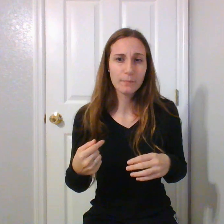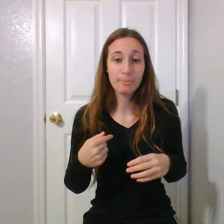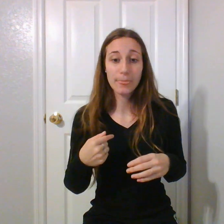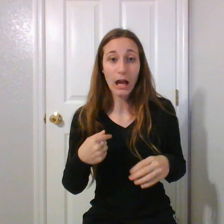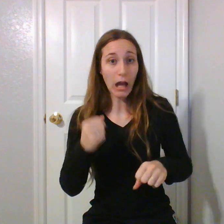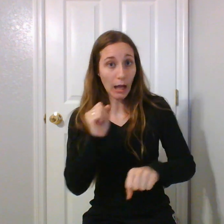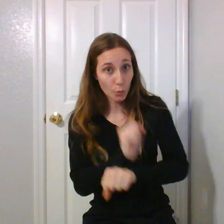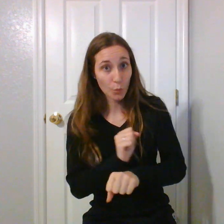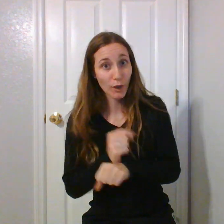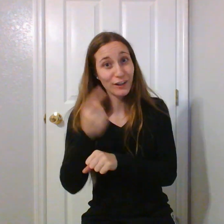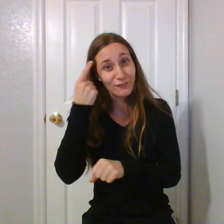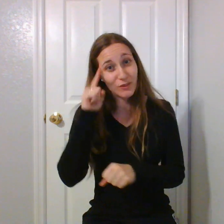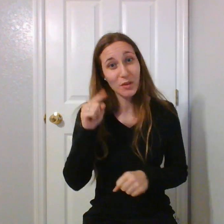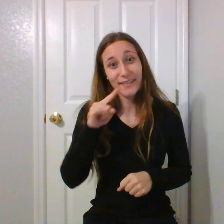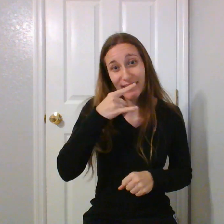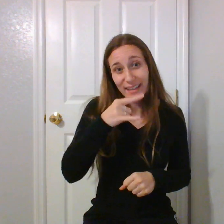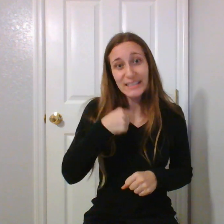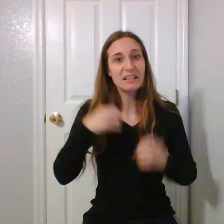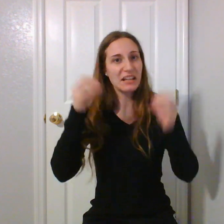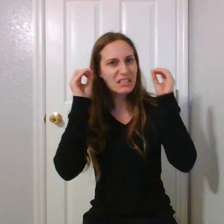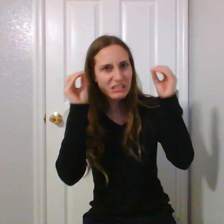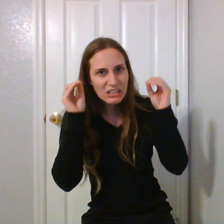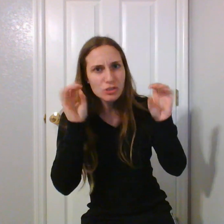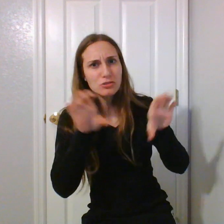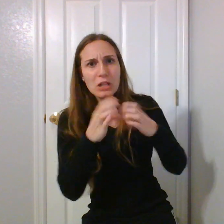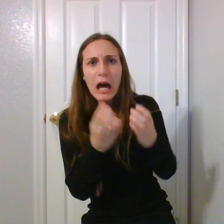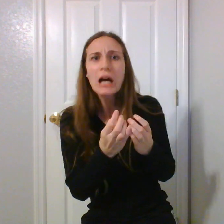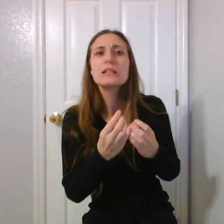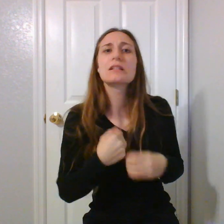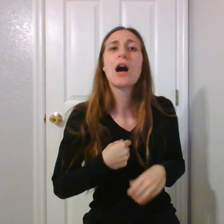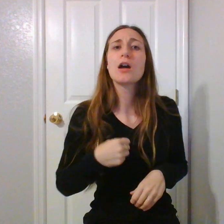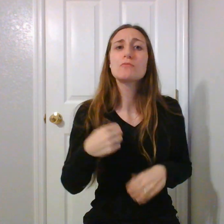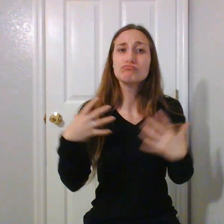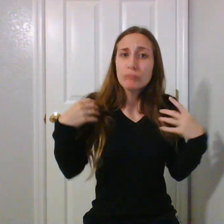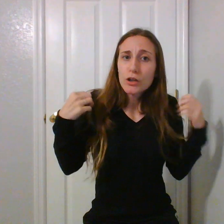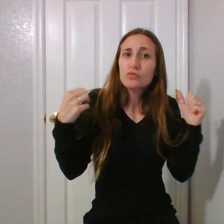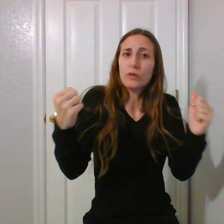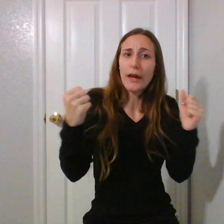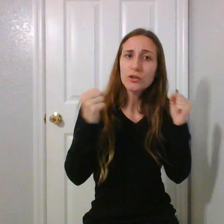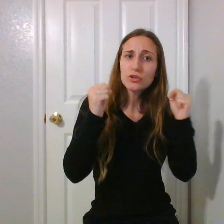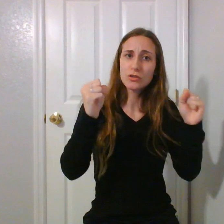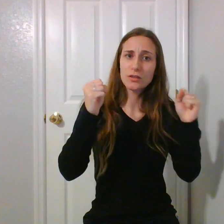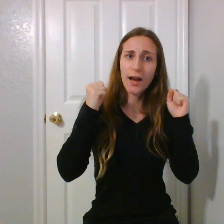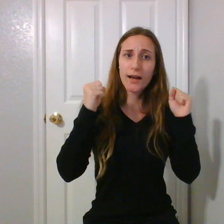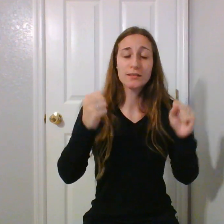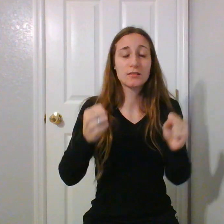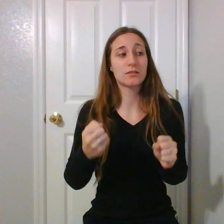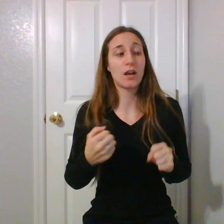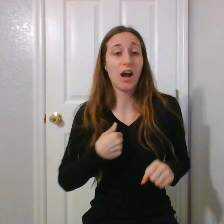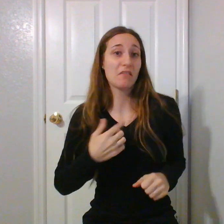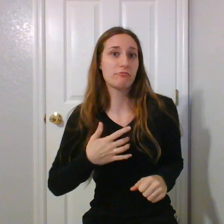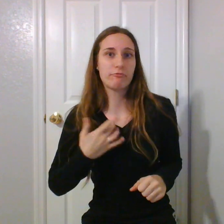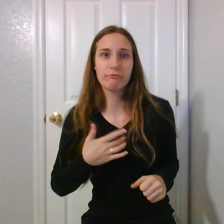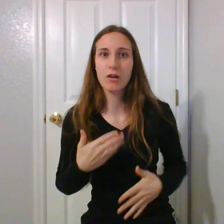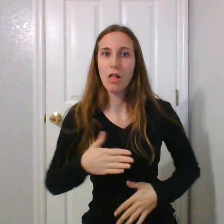for q kids so i'll teach a few courses i really like working out in the morning when i work out in the morning it makes me feel really happy and my endorphins are running and